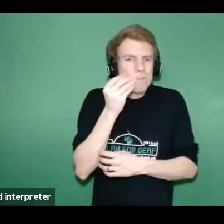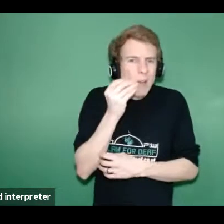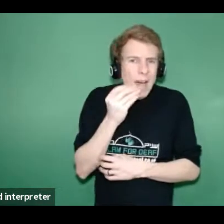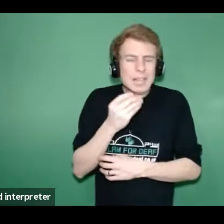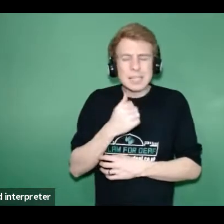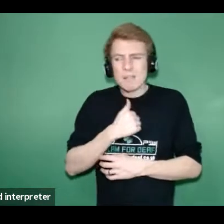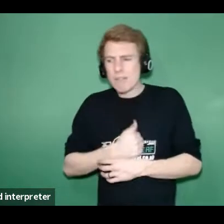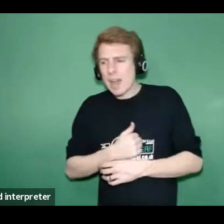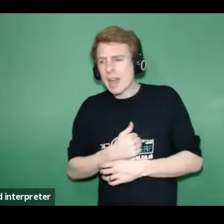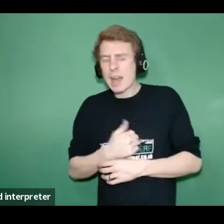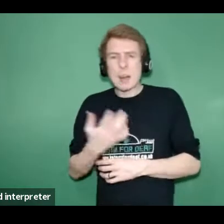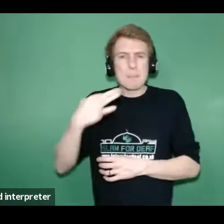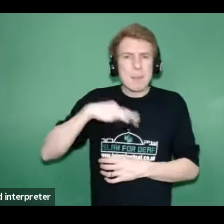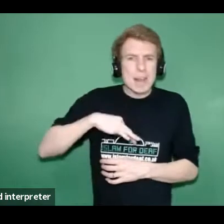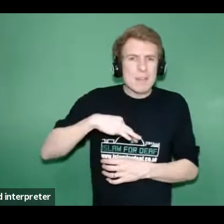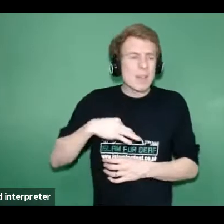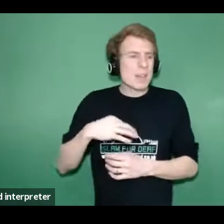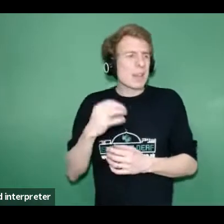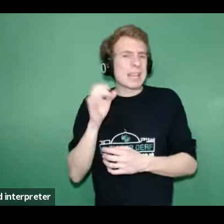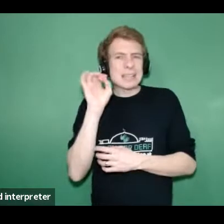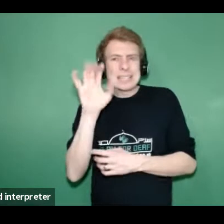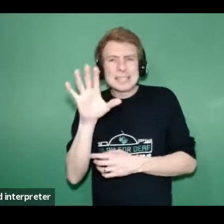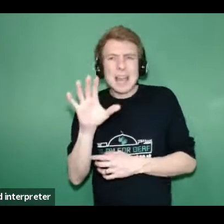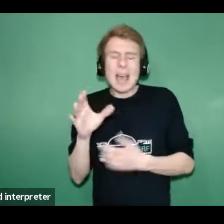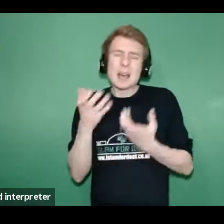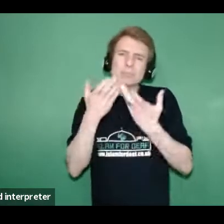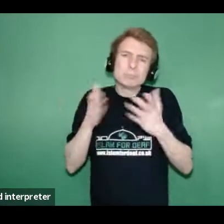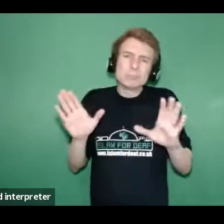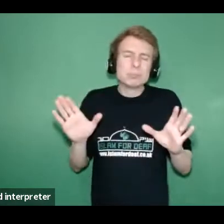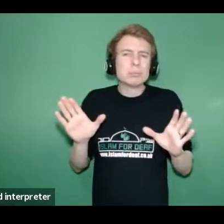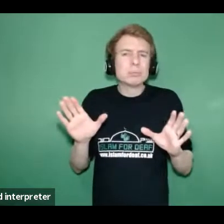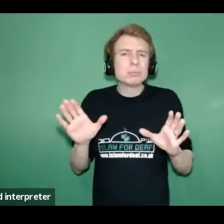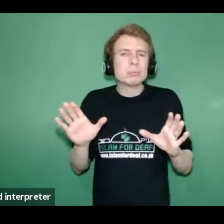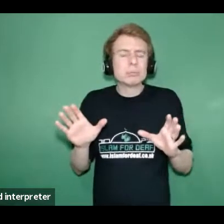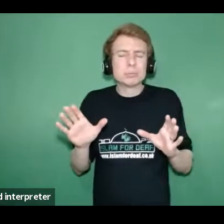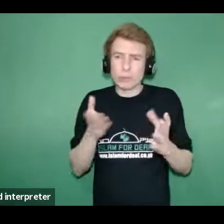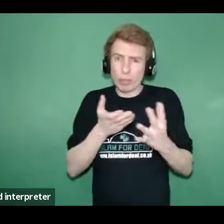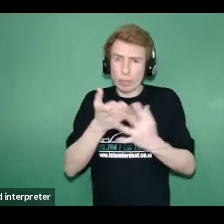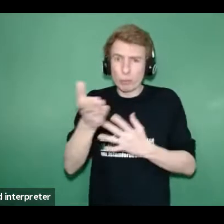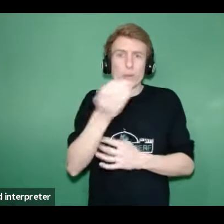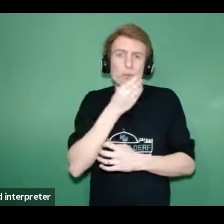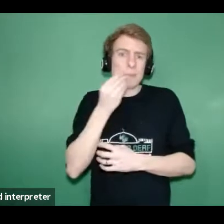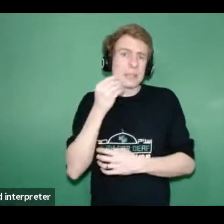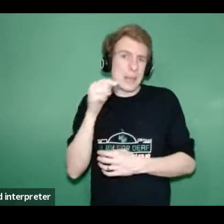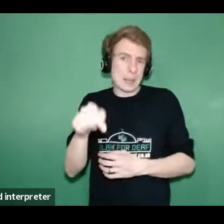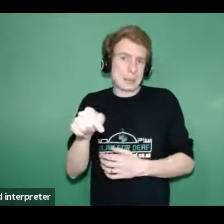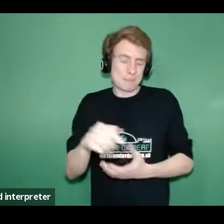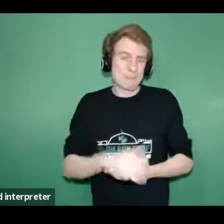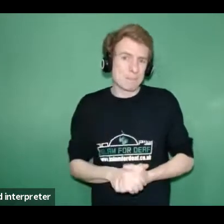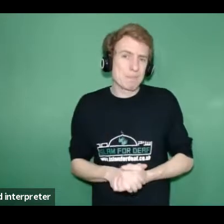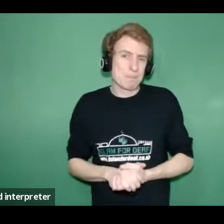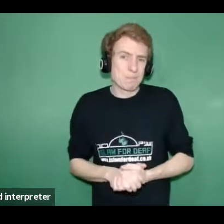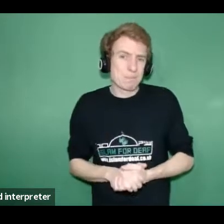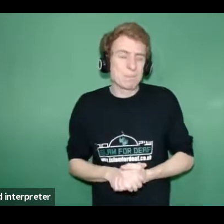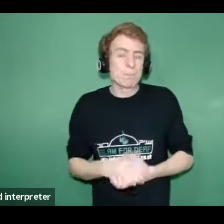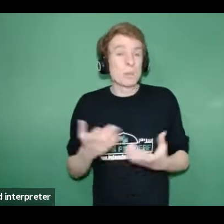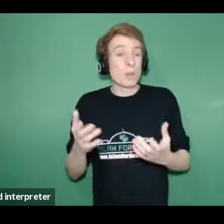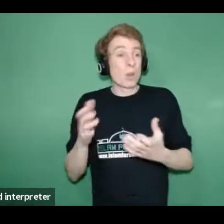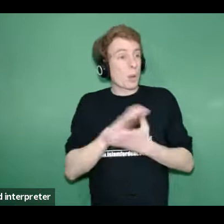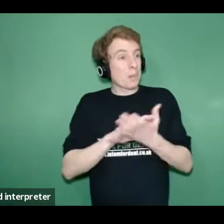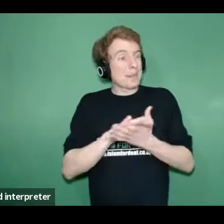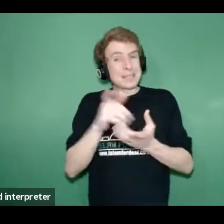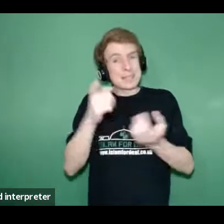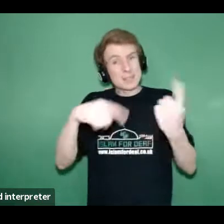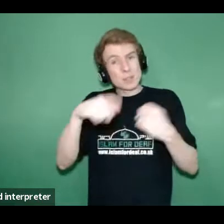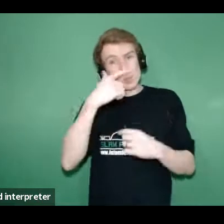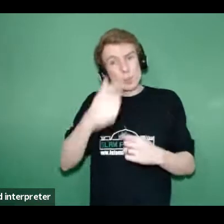and about our religion, so that we can sit and we can learn. And when we sit and we learn in this way, we